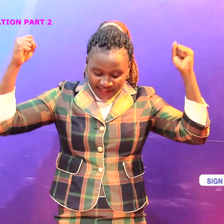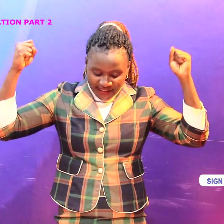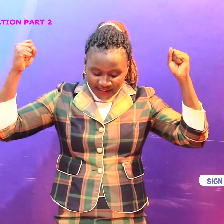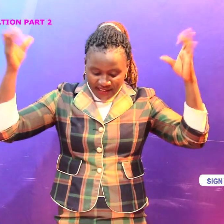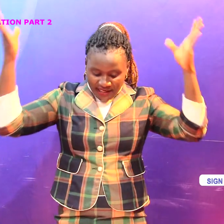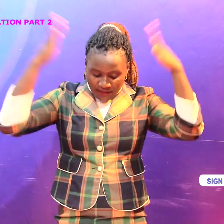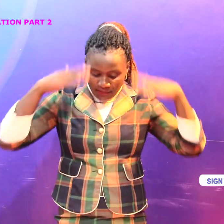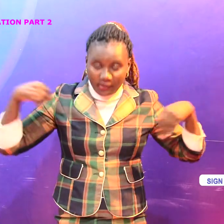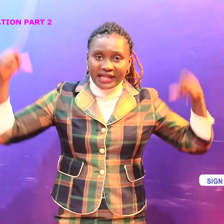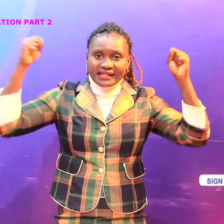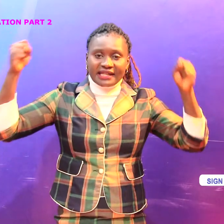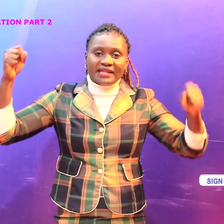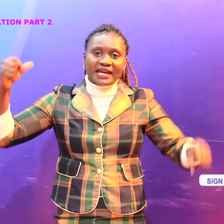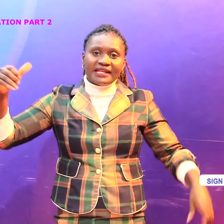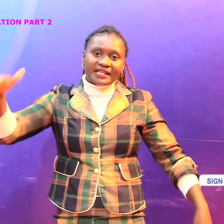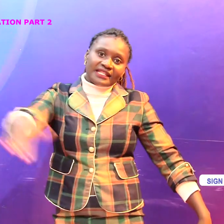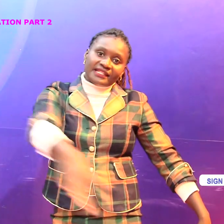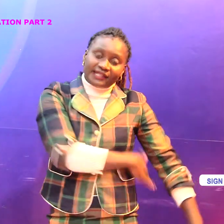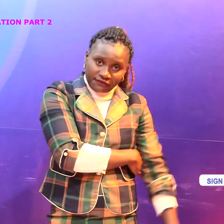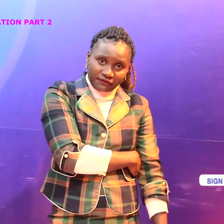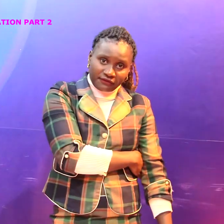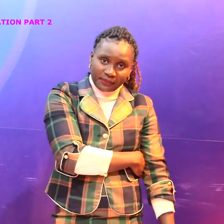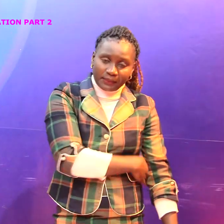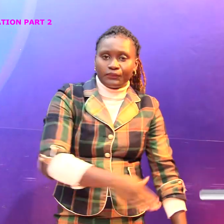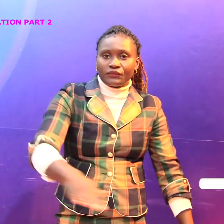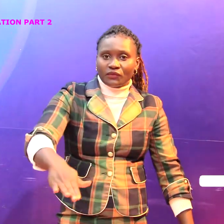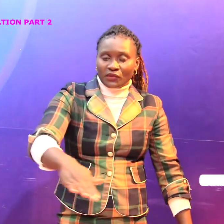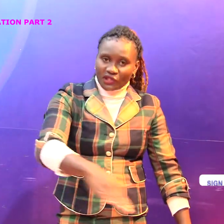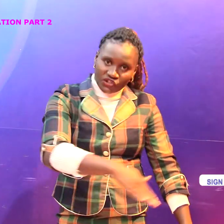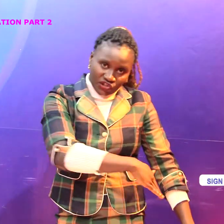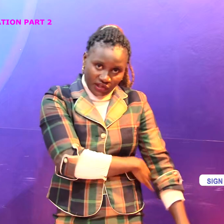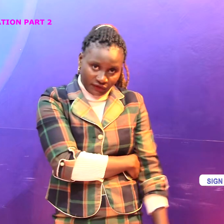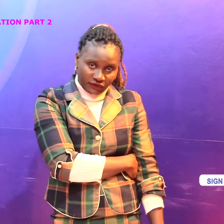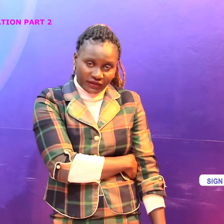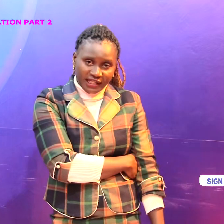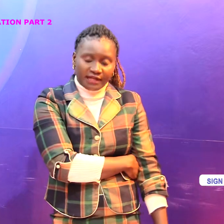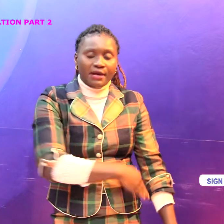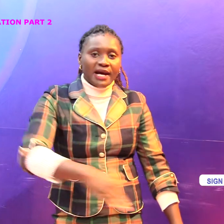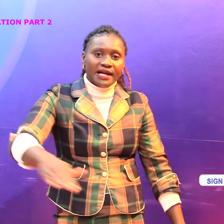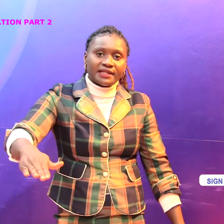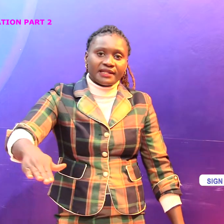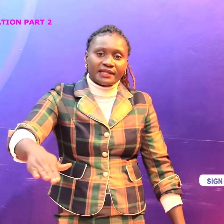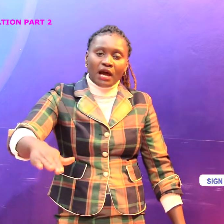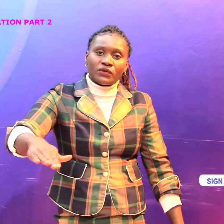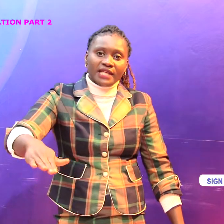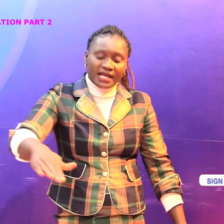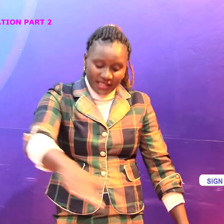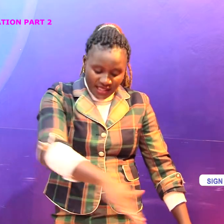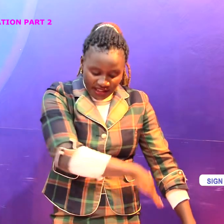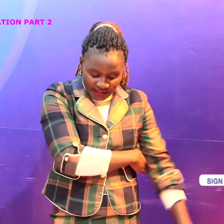President. President. And then chief. Chief. Remember, this is how we sign